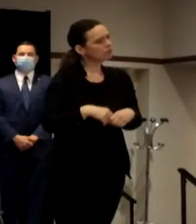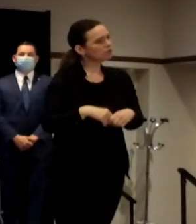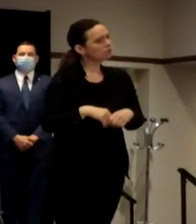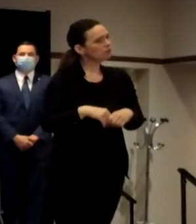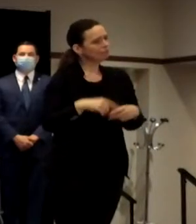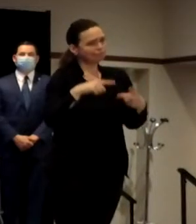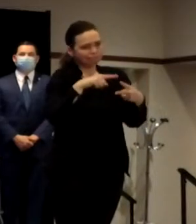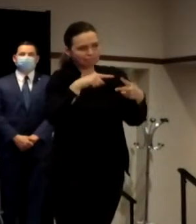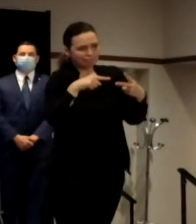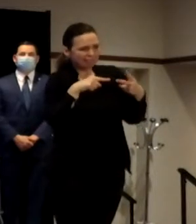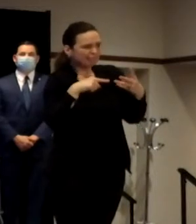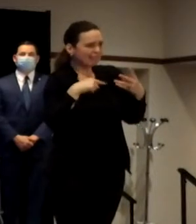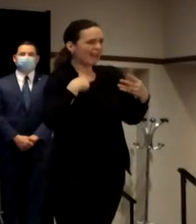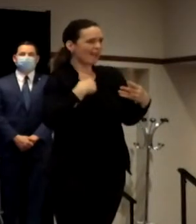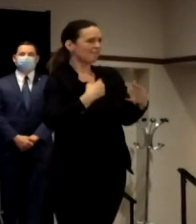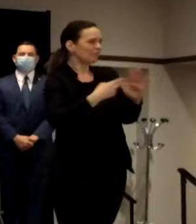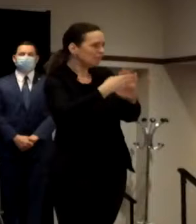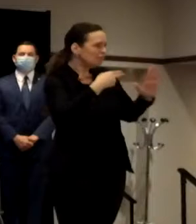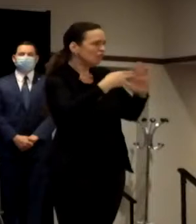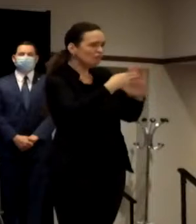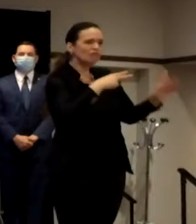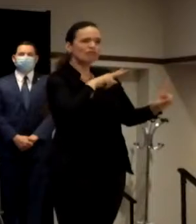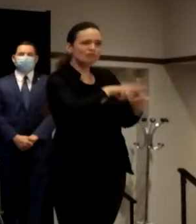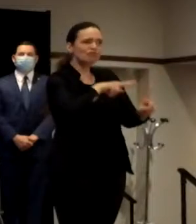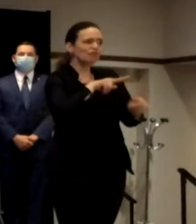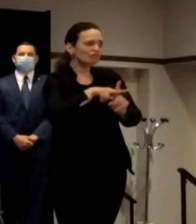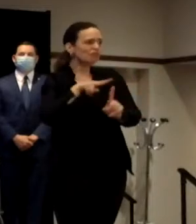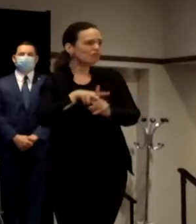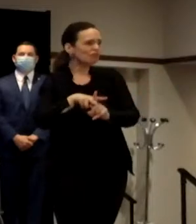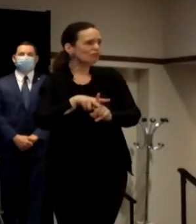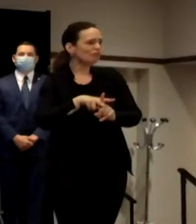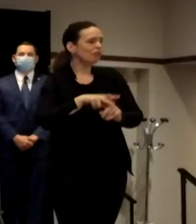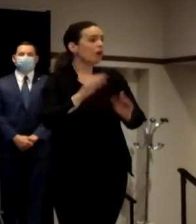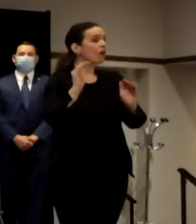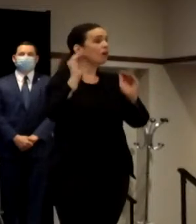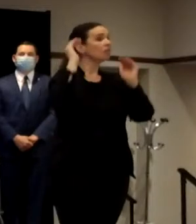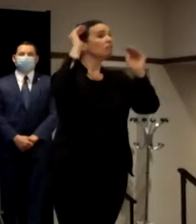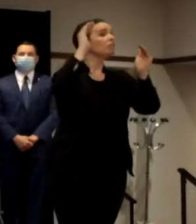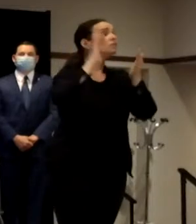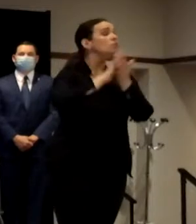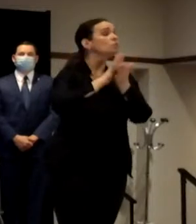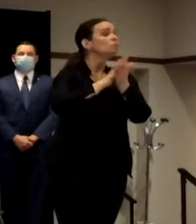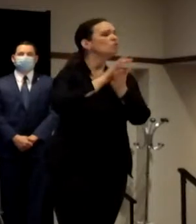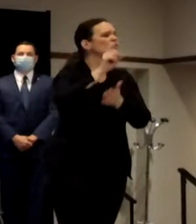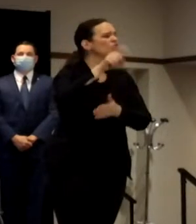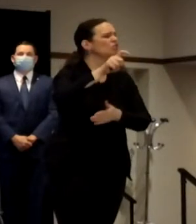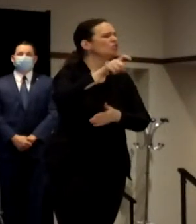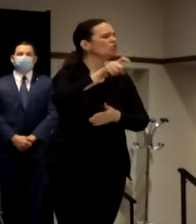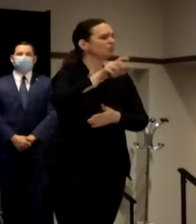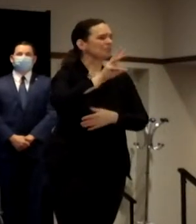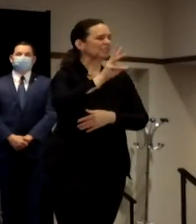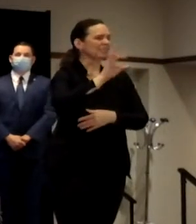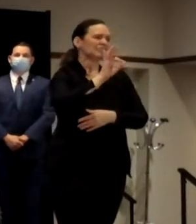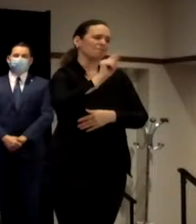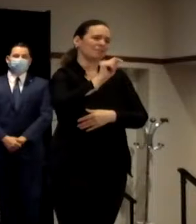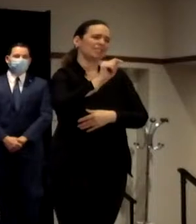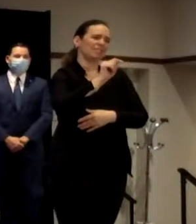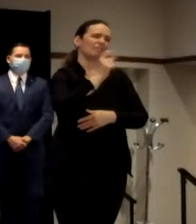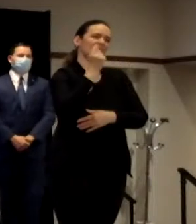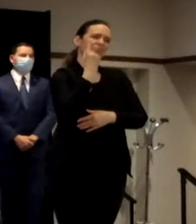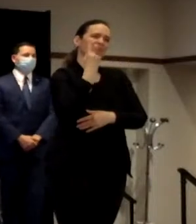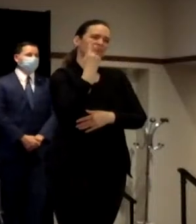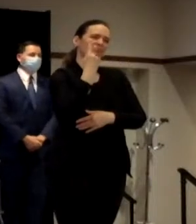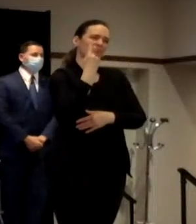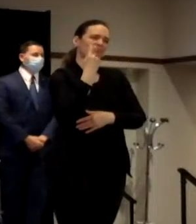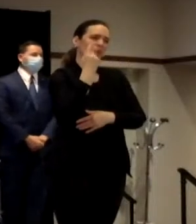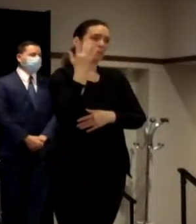setting, we would still recommend try to maintain the 6 feet distance, because adults is different. Adult infection rate is different than the children.